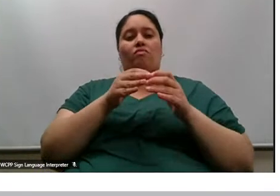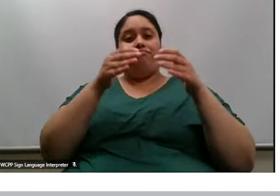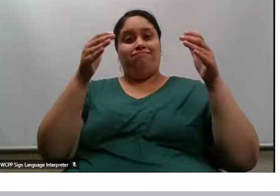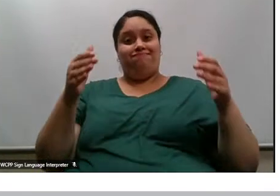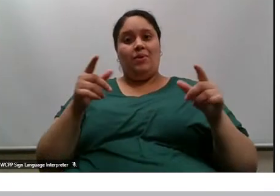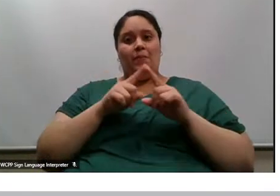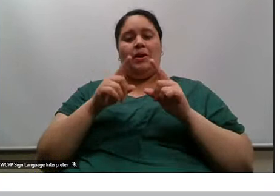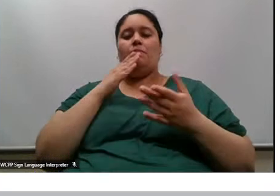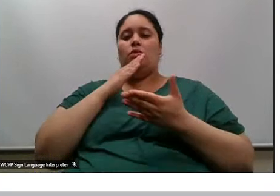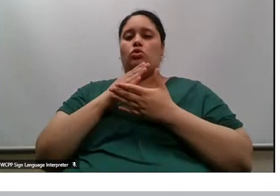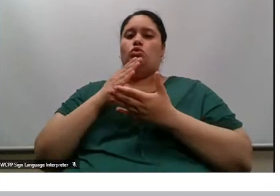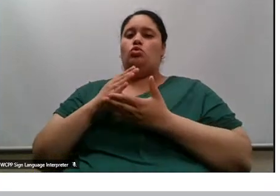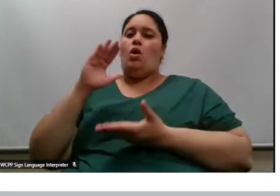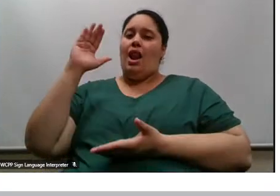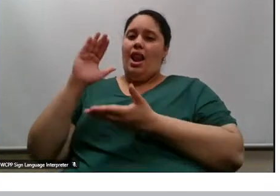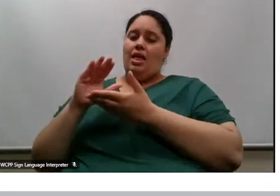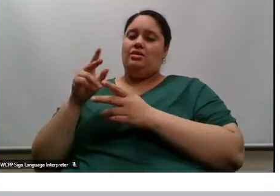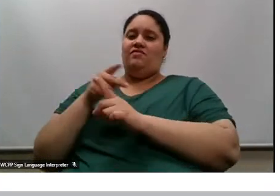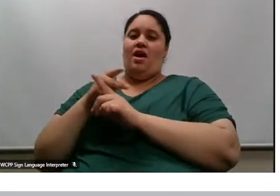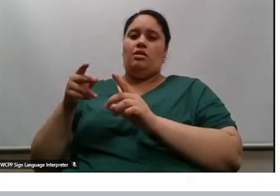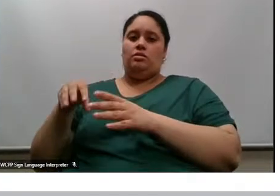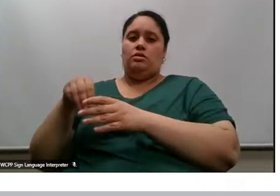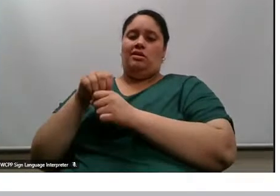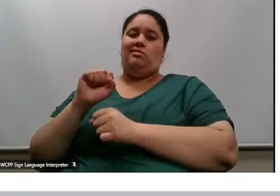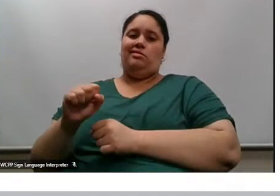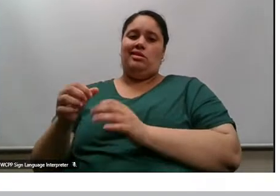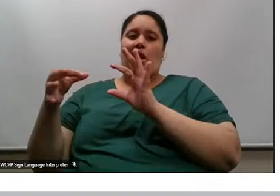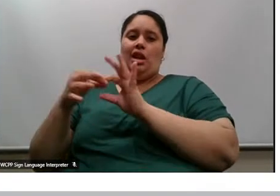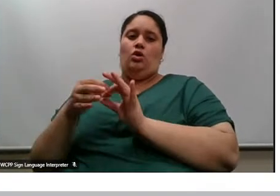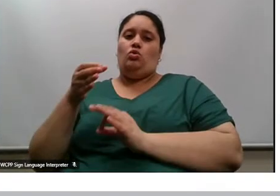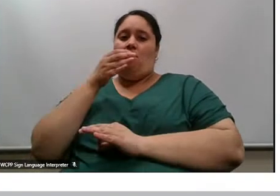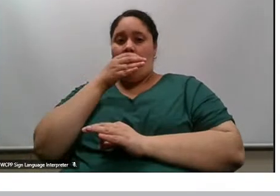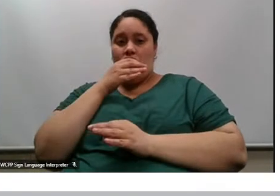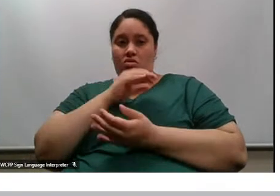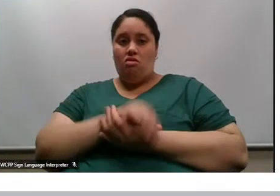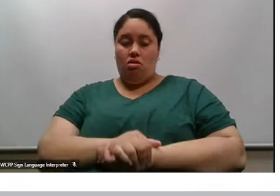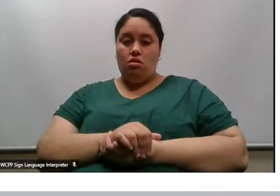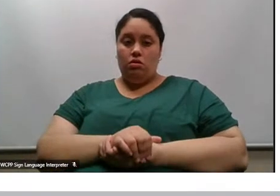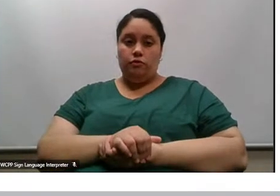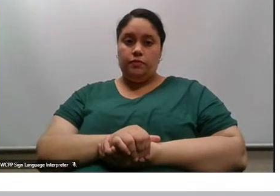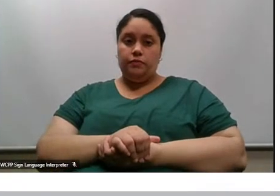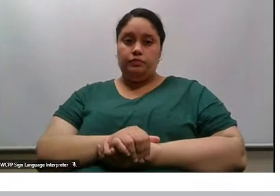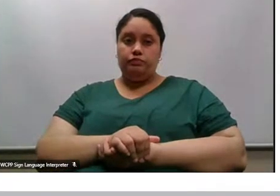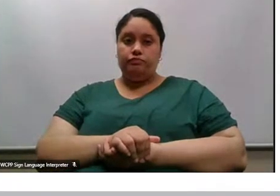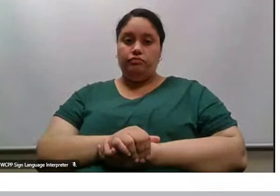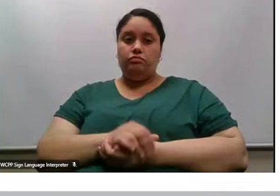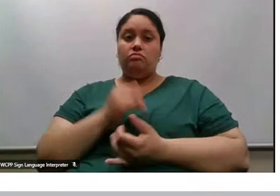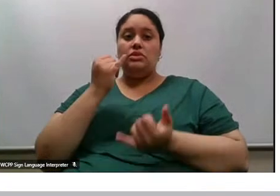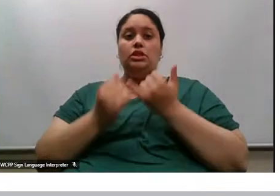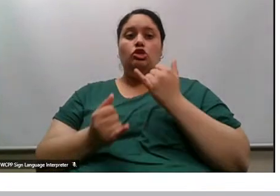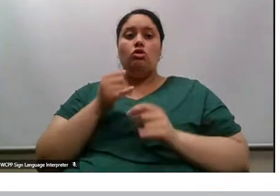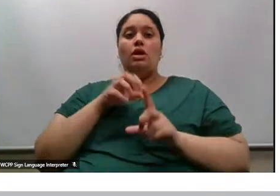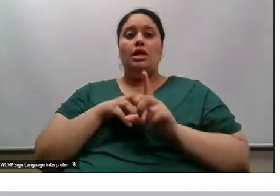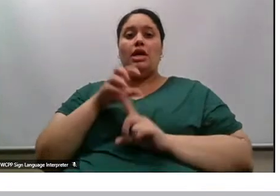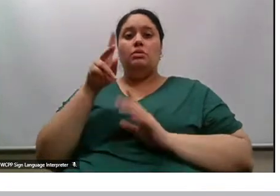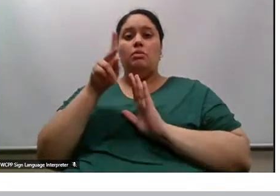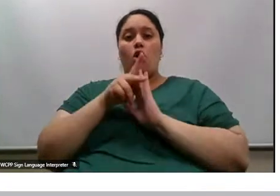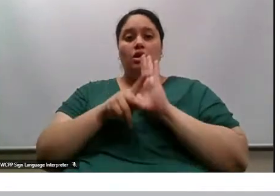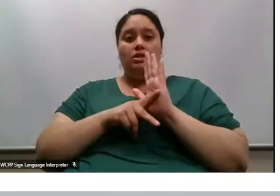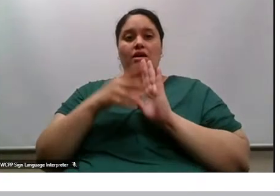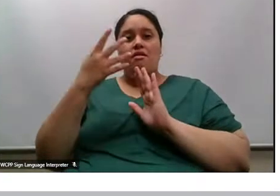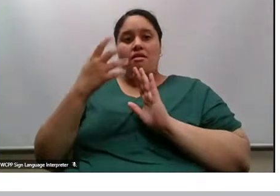the reduction of harms as it relates to alcohol. In terms of the sexual harassment policy, there